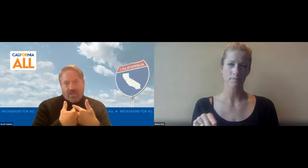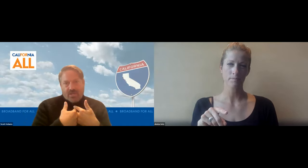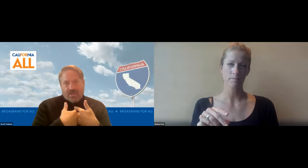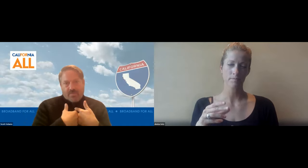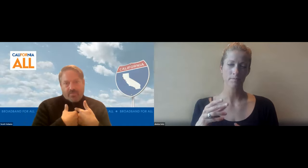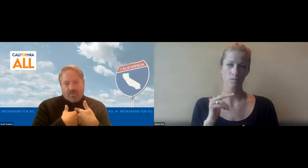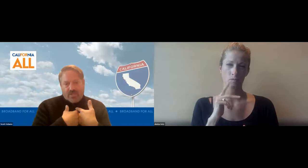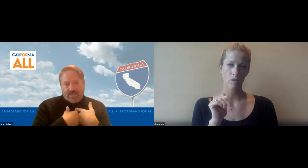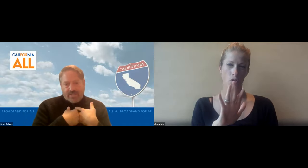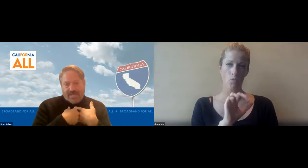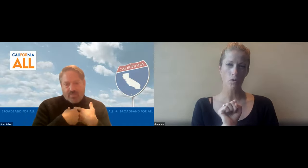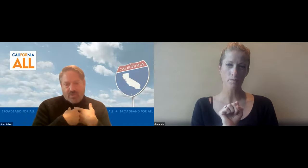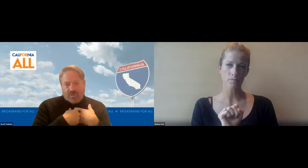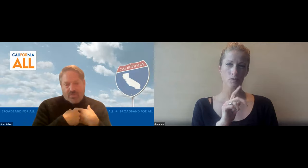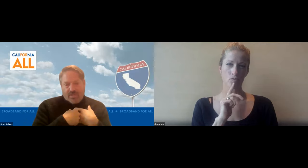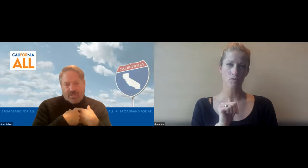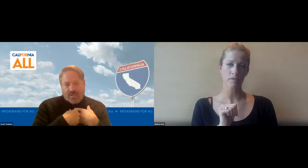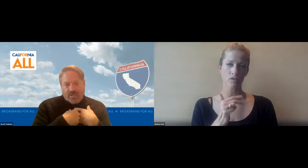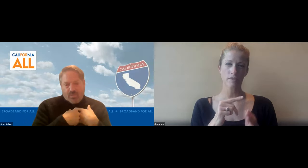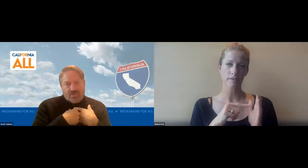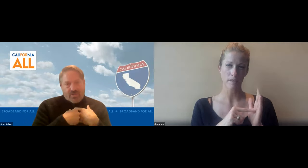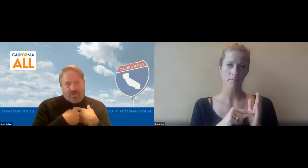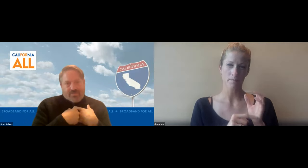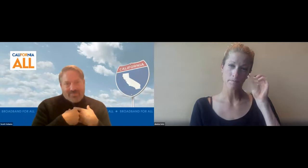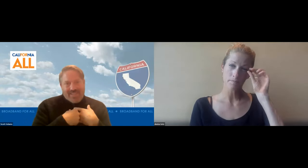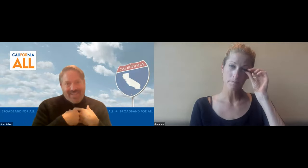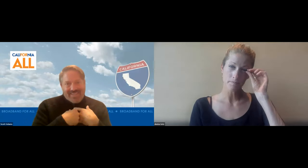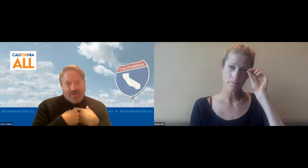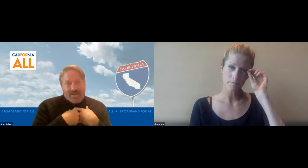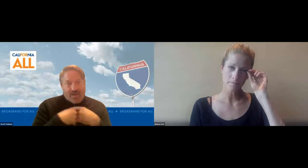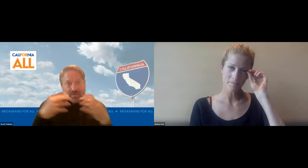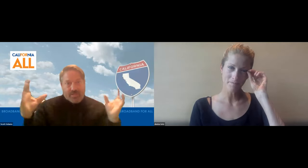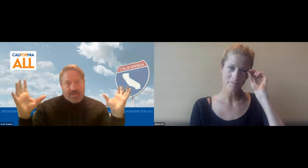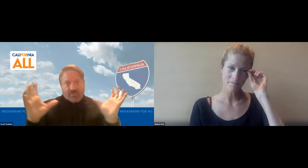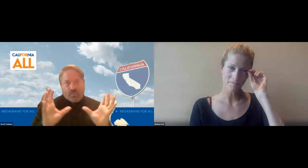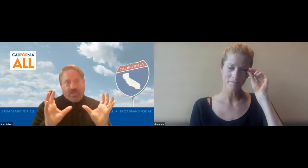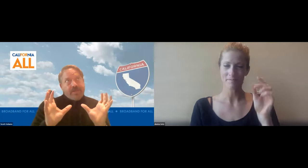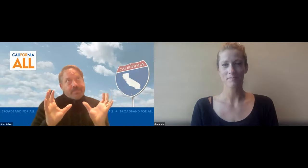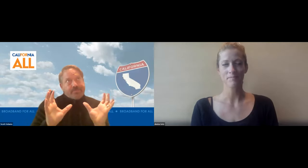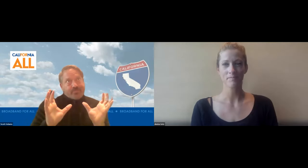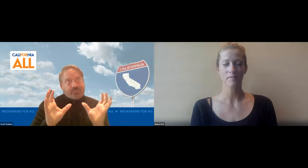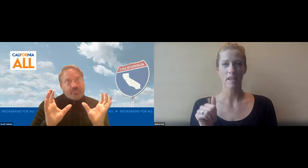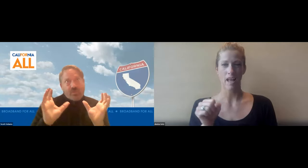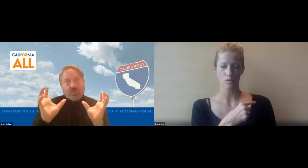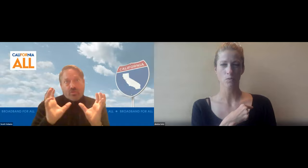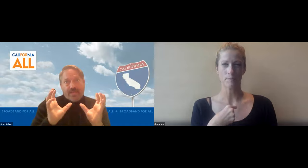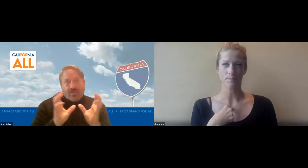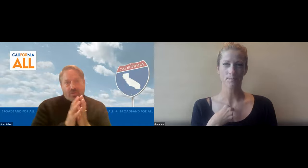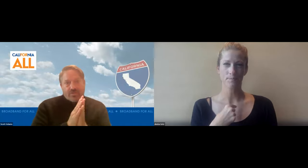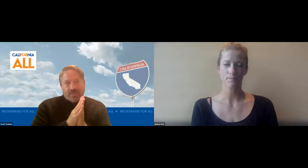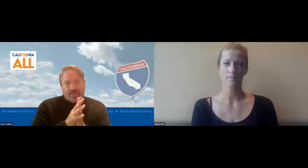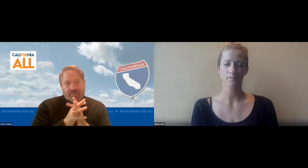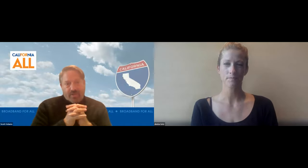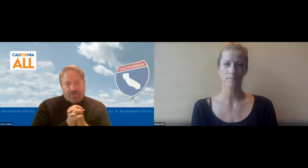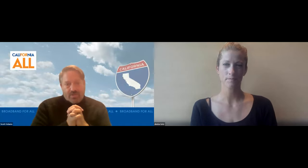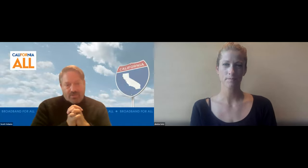just really an example that we should carry out. I mean, as we pull together